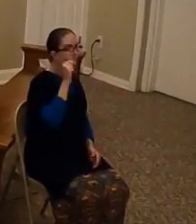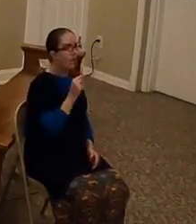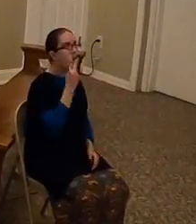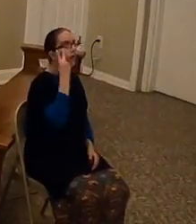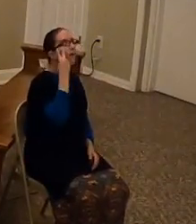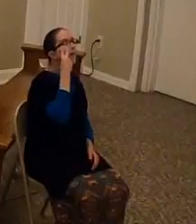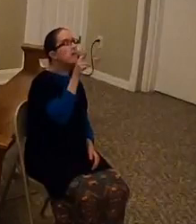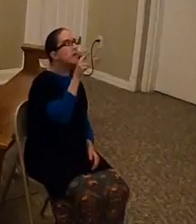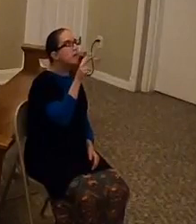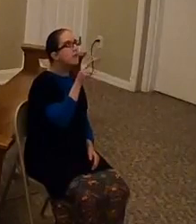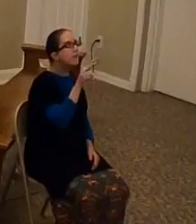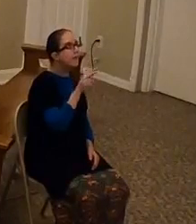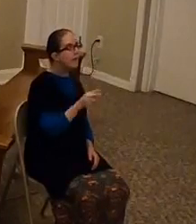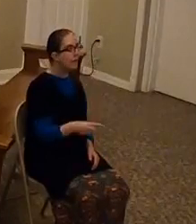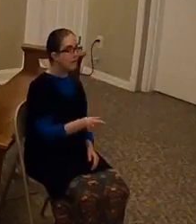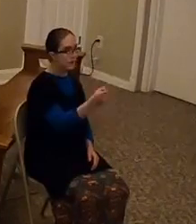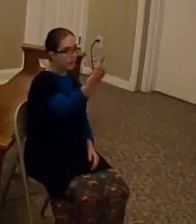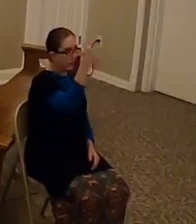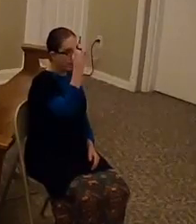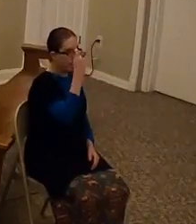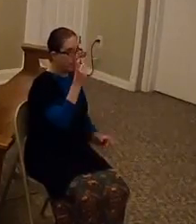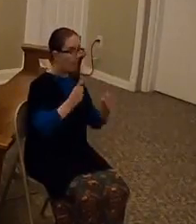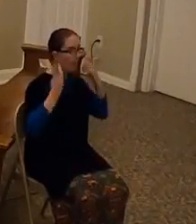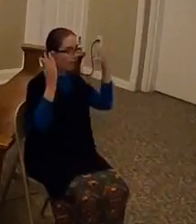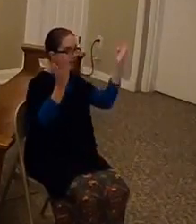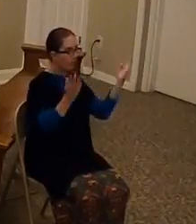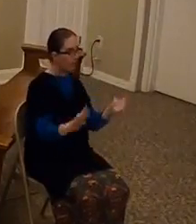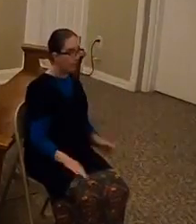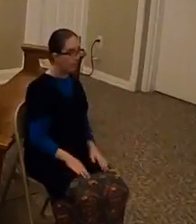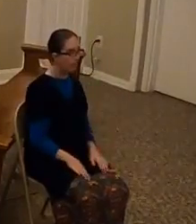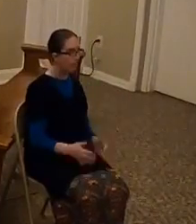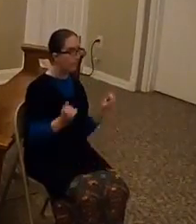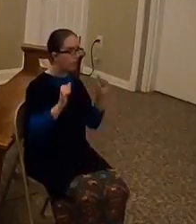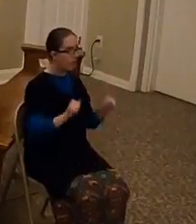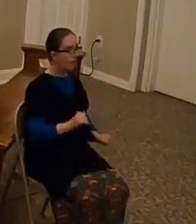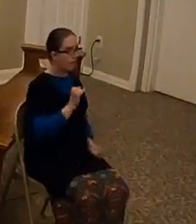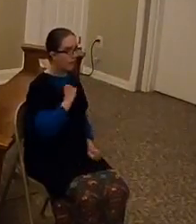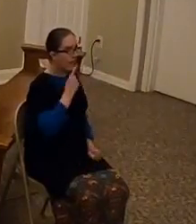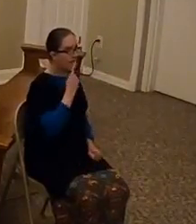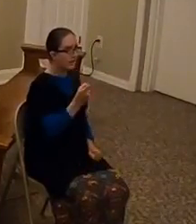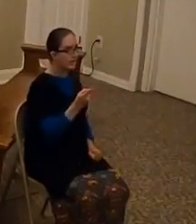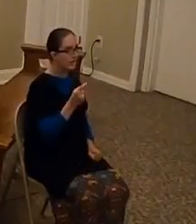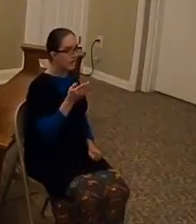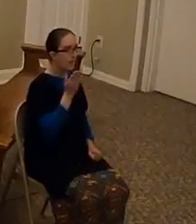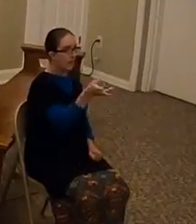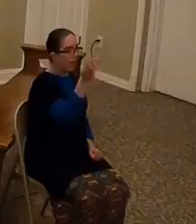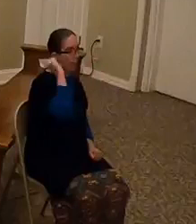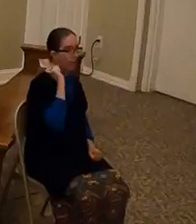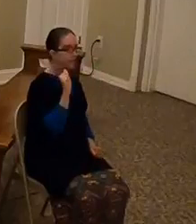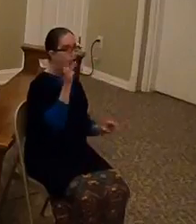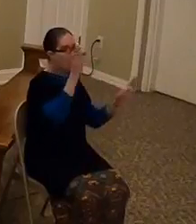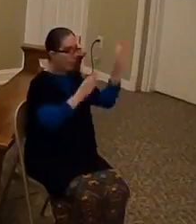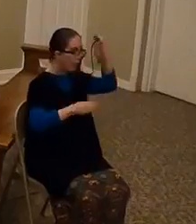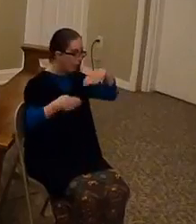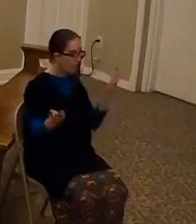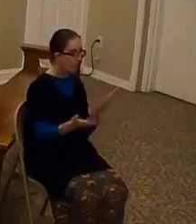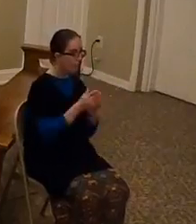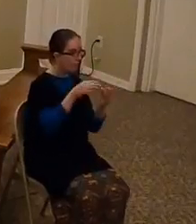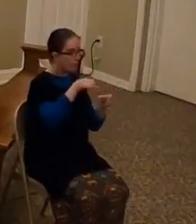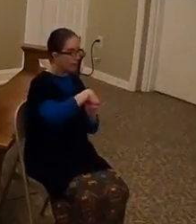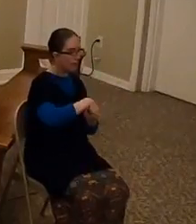looking for his appearing. Hallelujah. Now, can I tell you there was a problem here